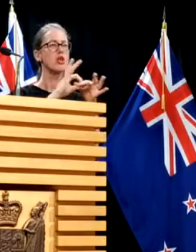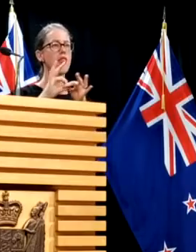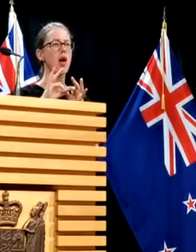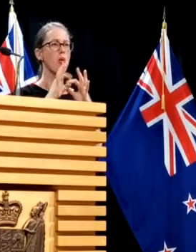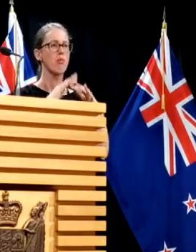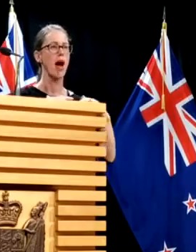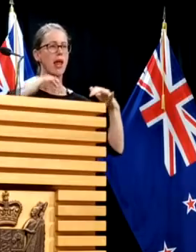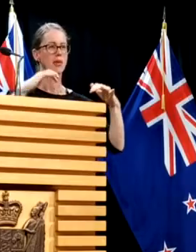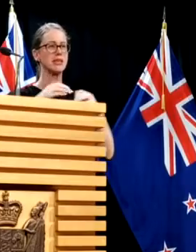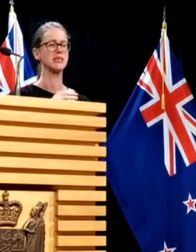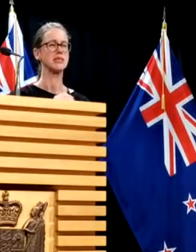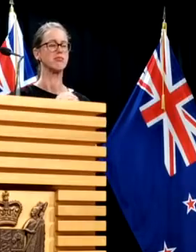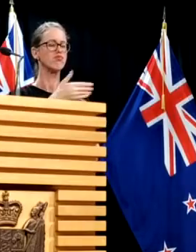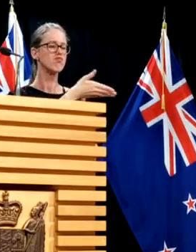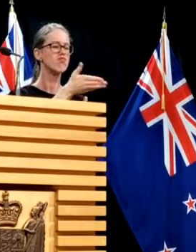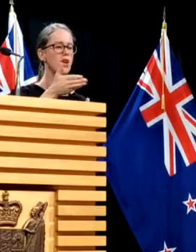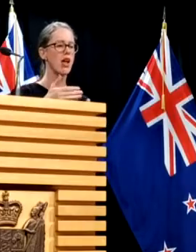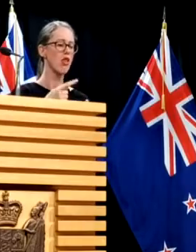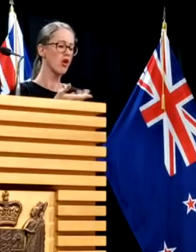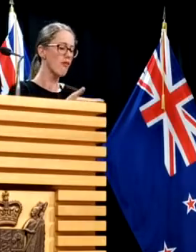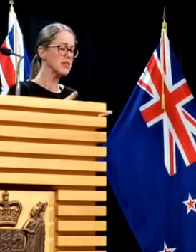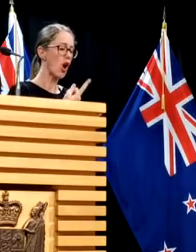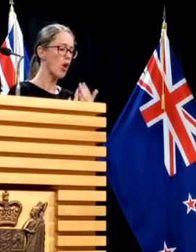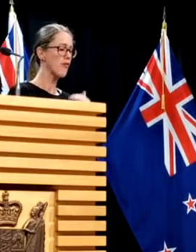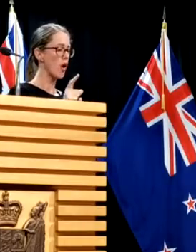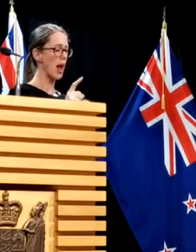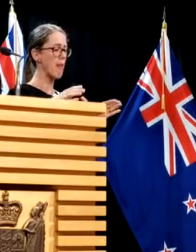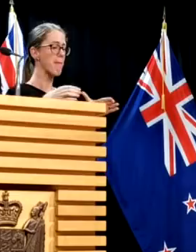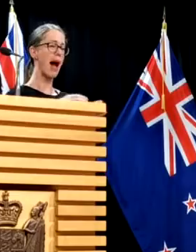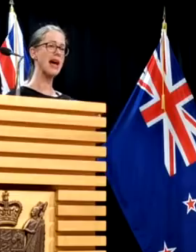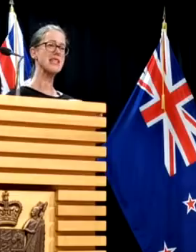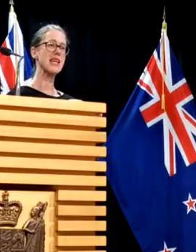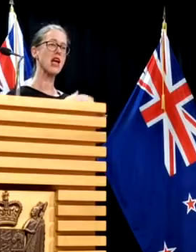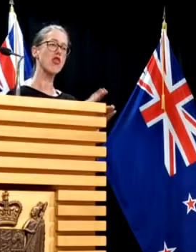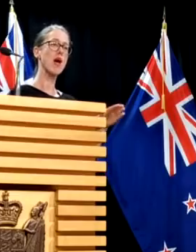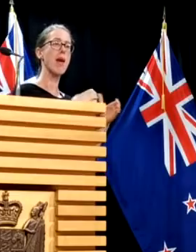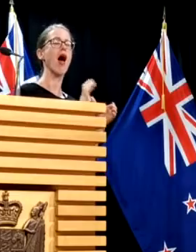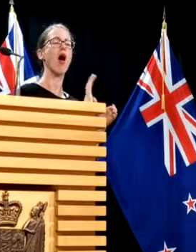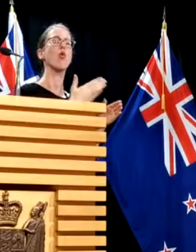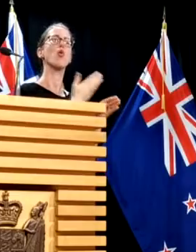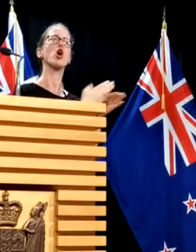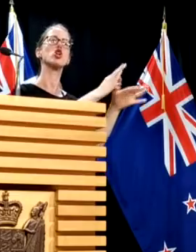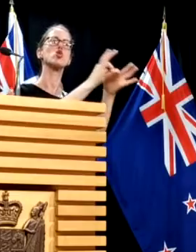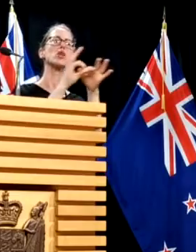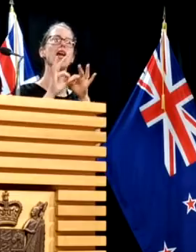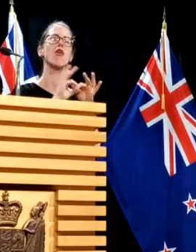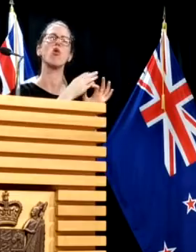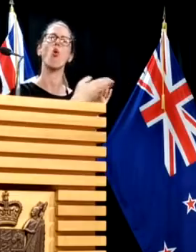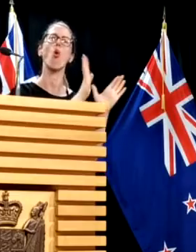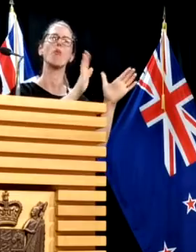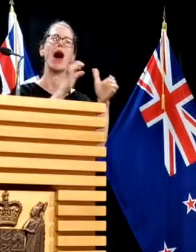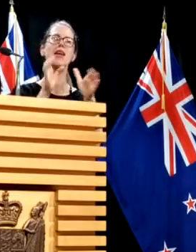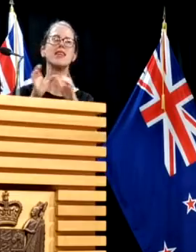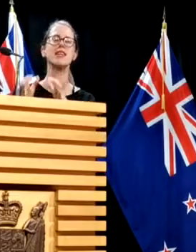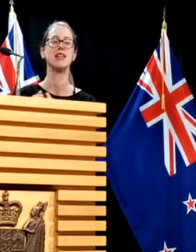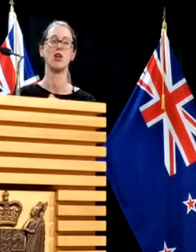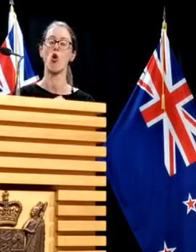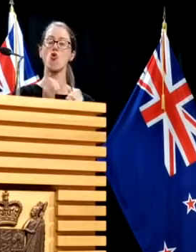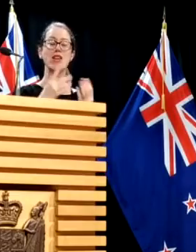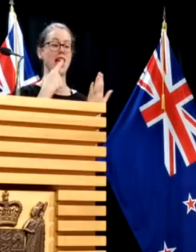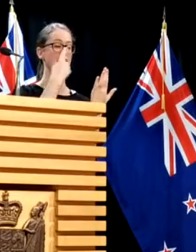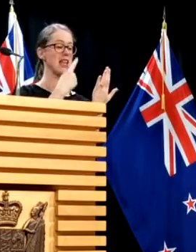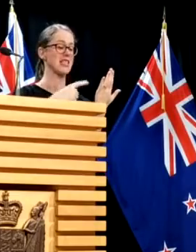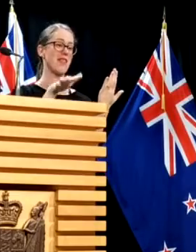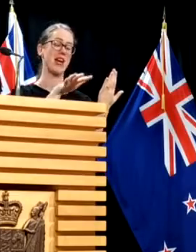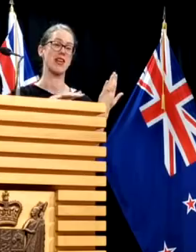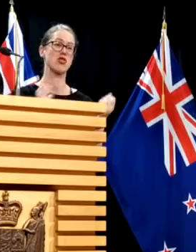those will not be conversations just being had by the Labor Party and the Green Party. But there were already a list of areas